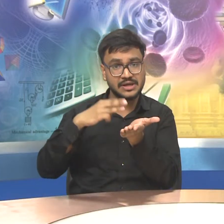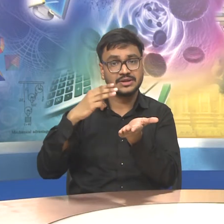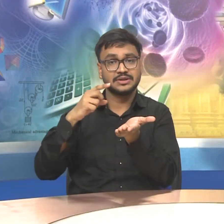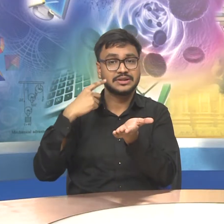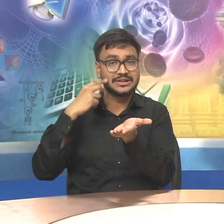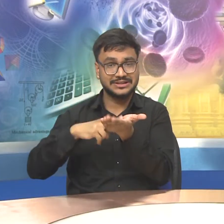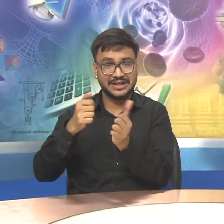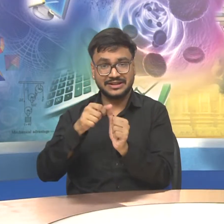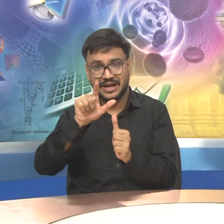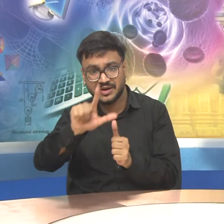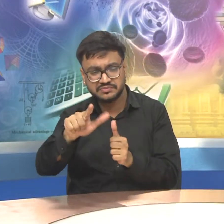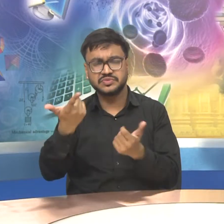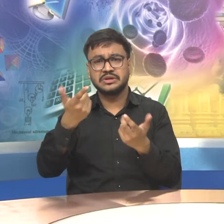case.